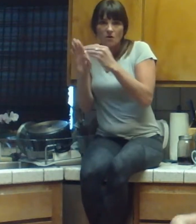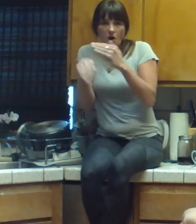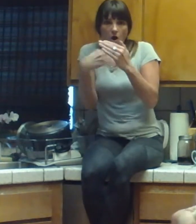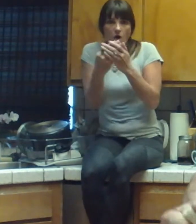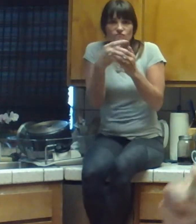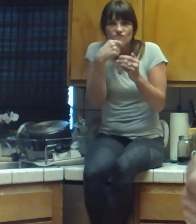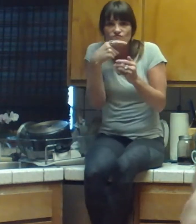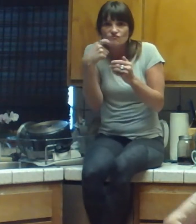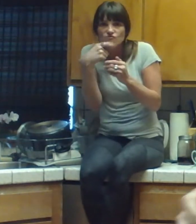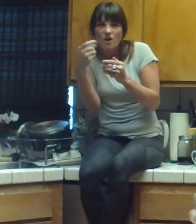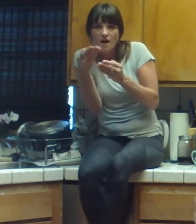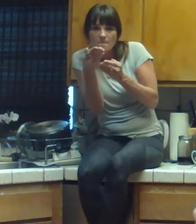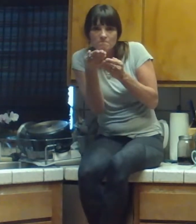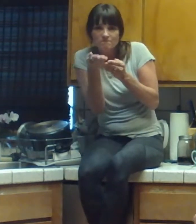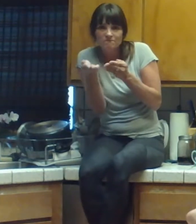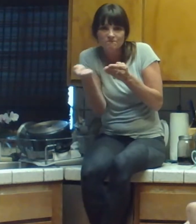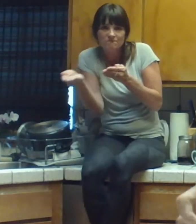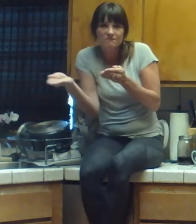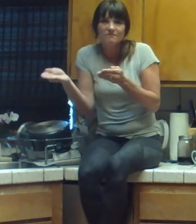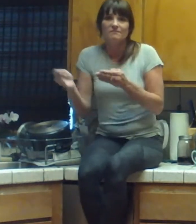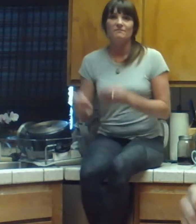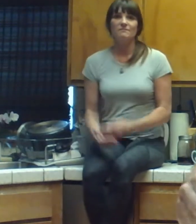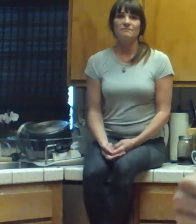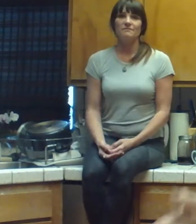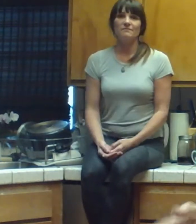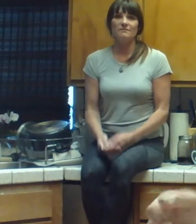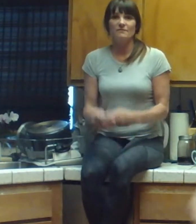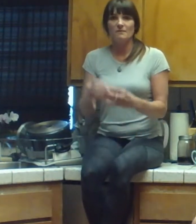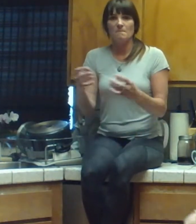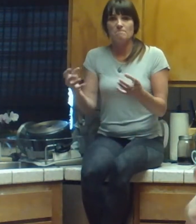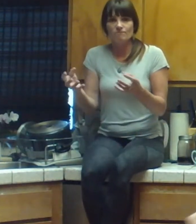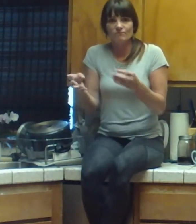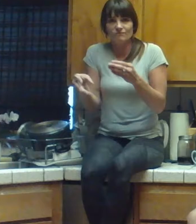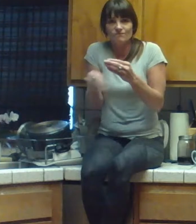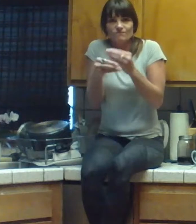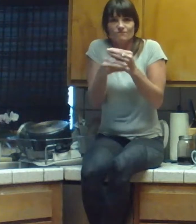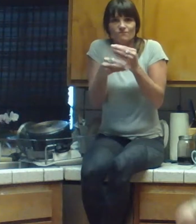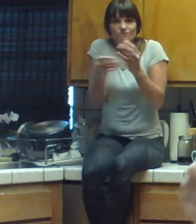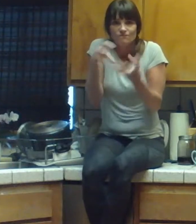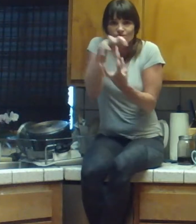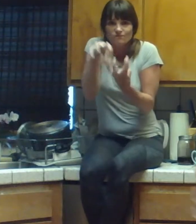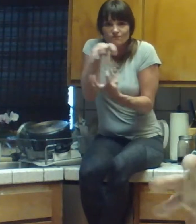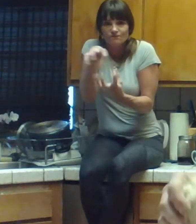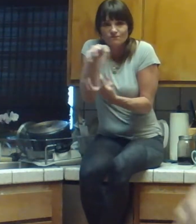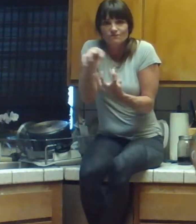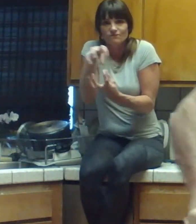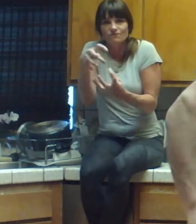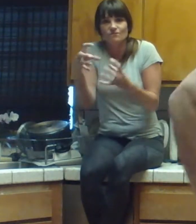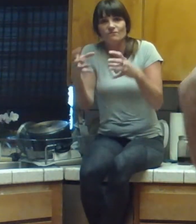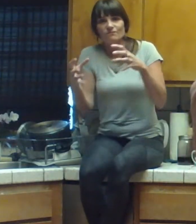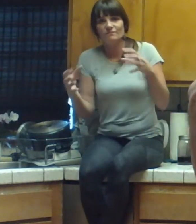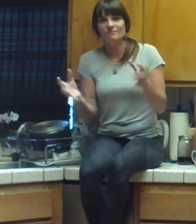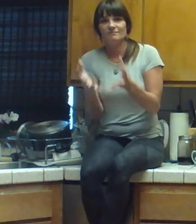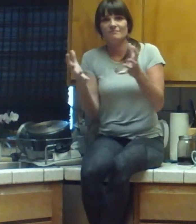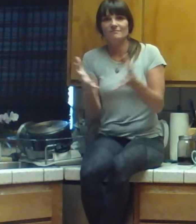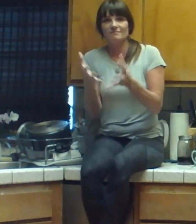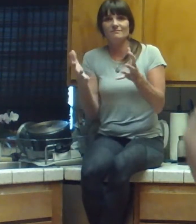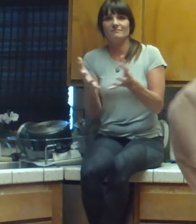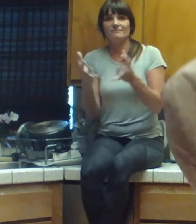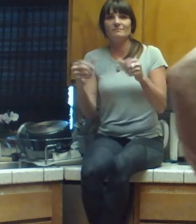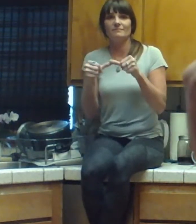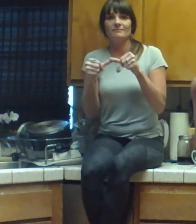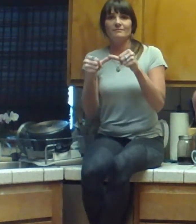up and mixing them up inside. And I turn it around, turn inside out, and just